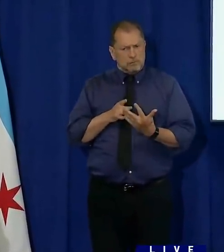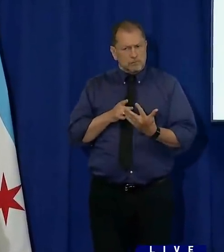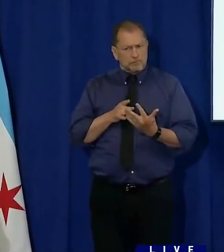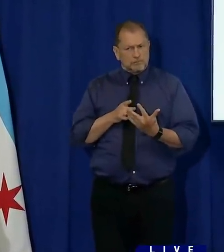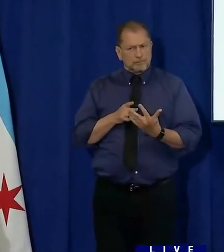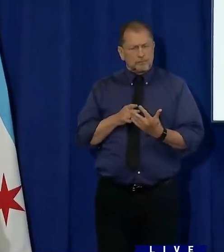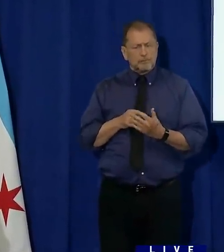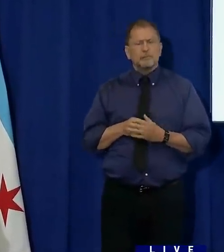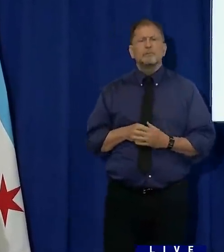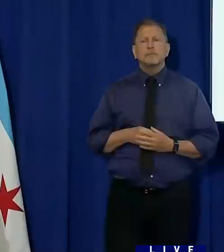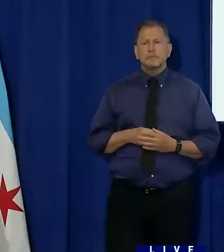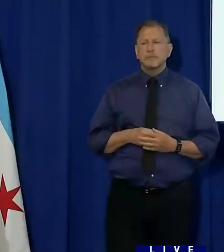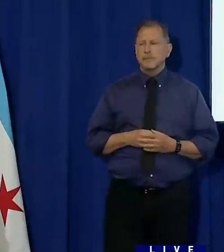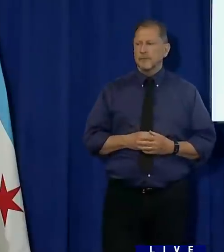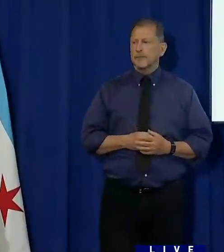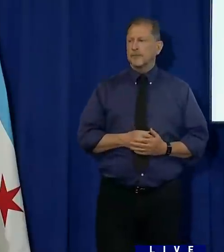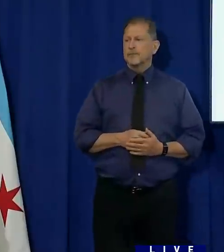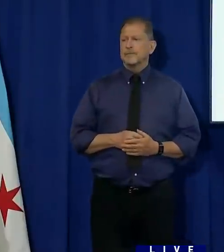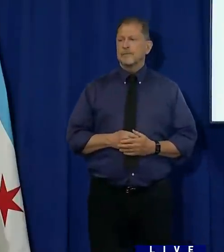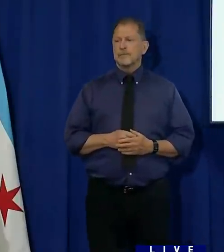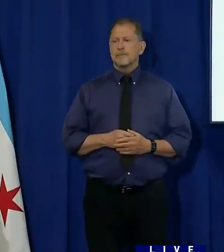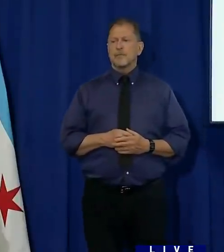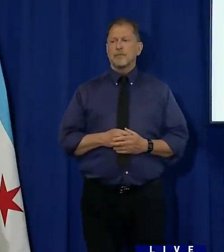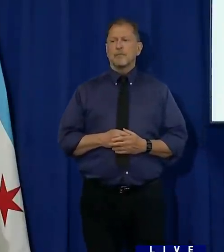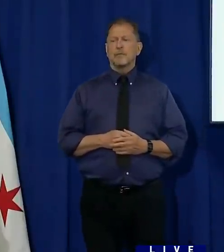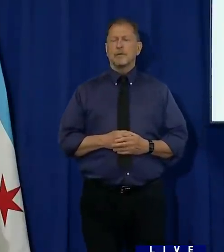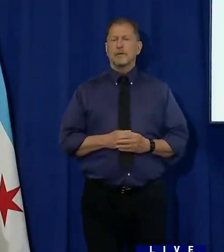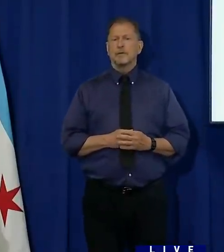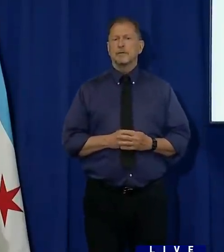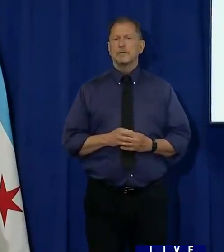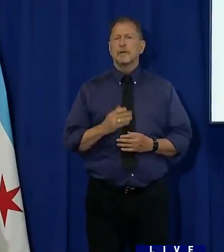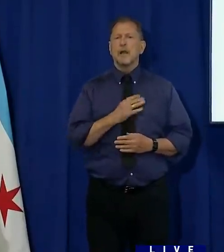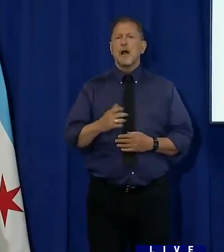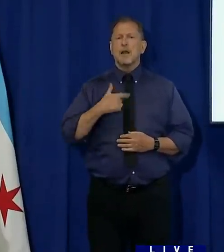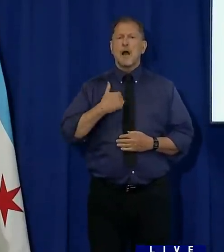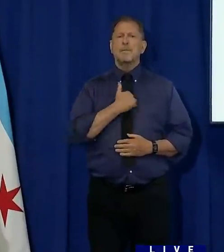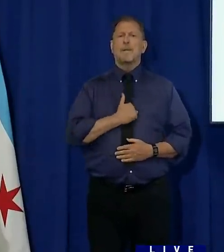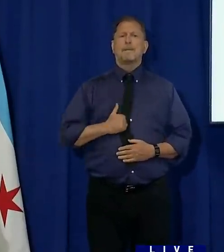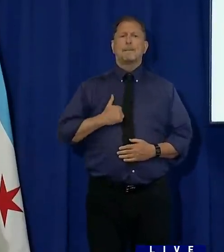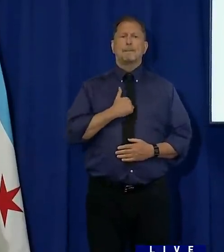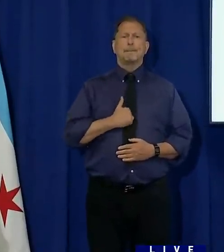let me lead by apologizing to you again on behalf of our city,